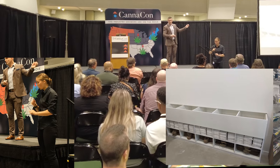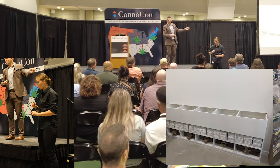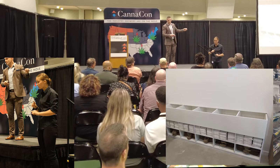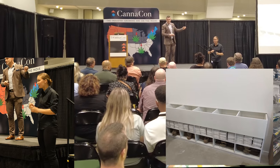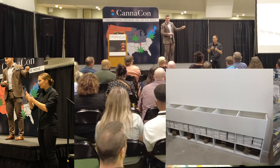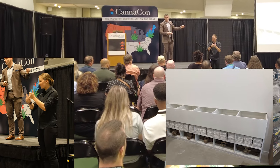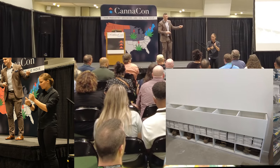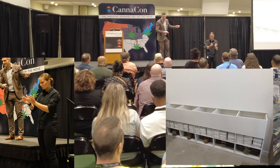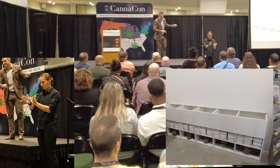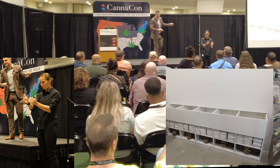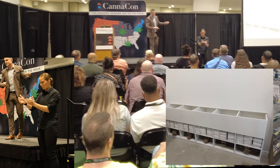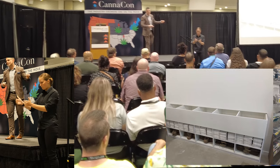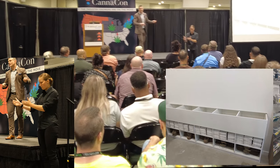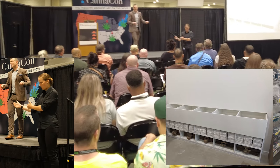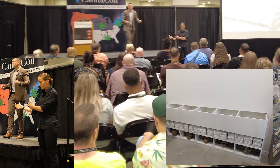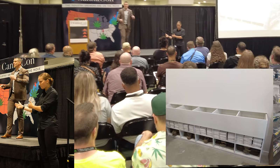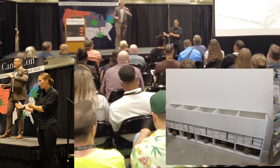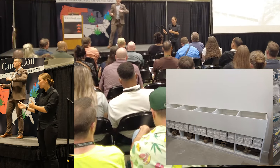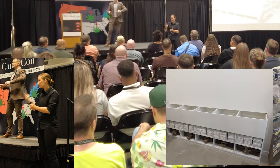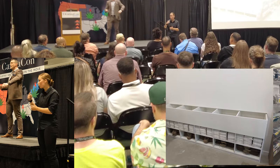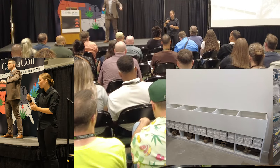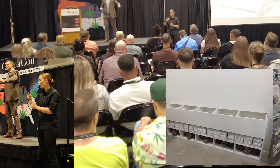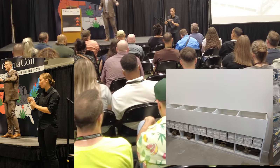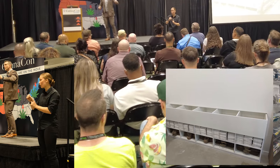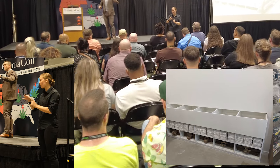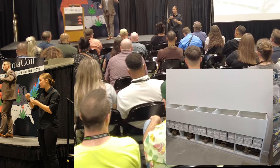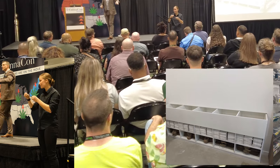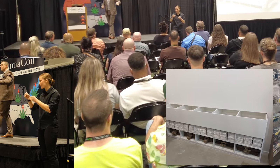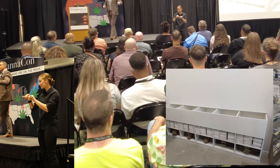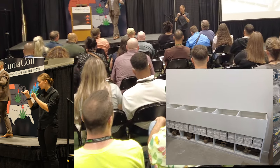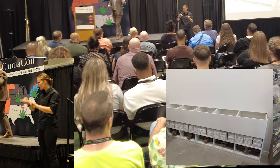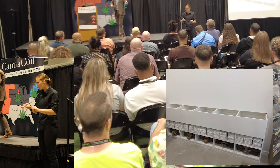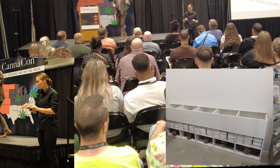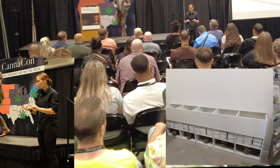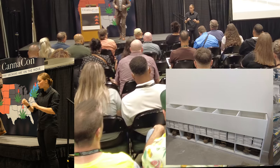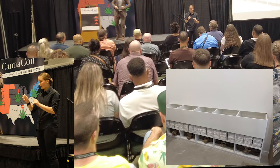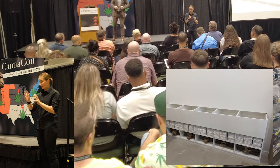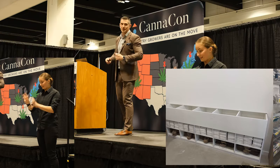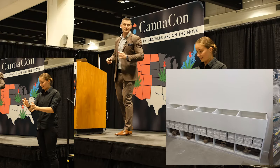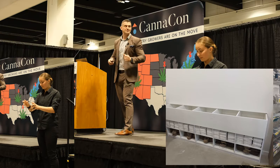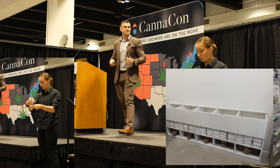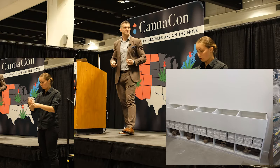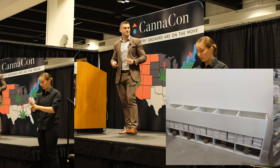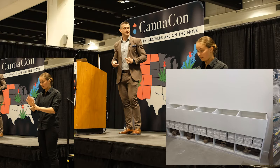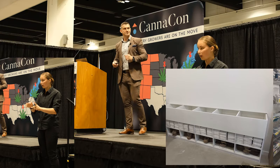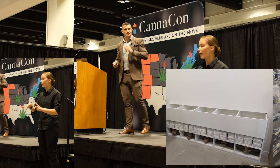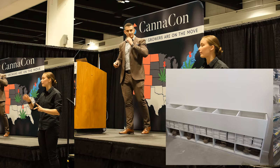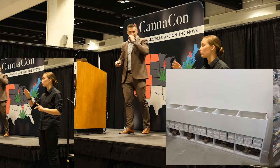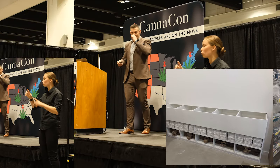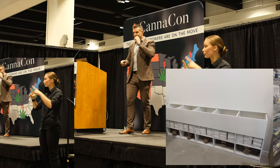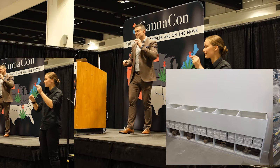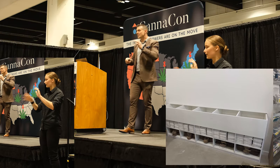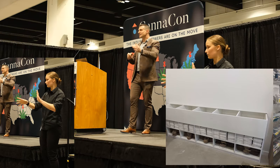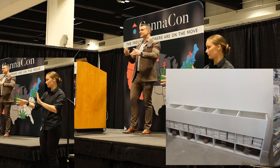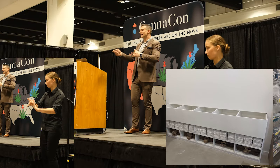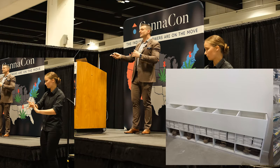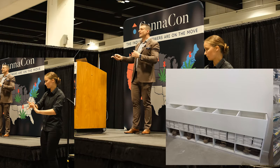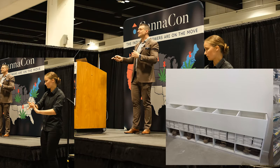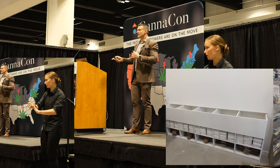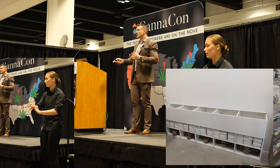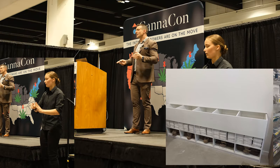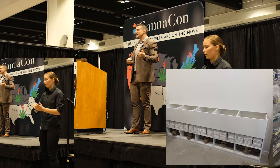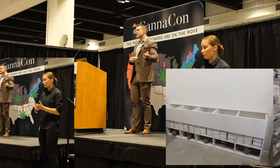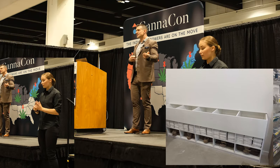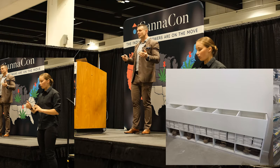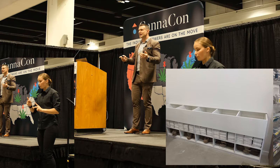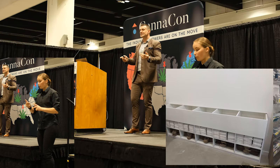each cubbyhole represents a point of sale system, a little bag would get dropped in with that product being dropped in with the receipt stapled to it. This minimizes sight